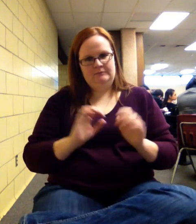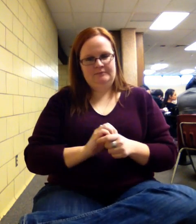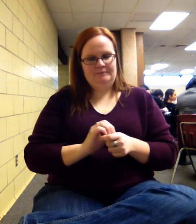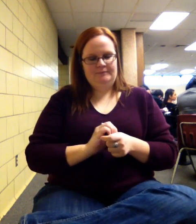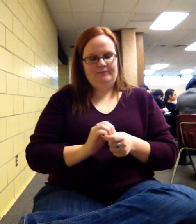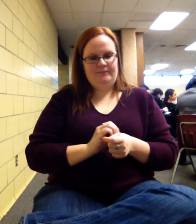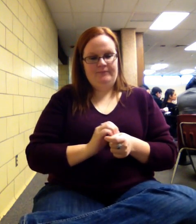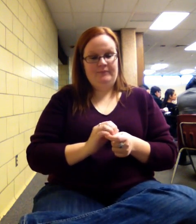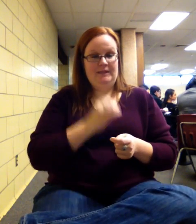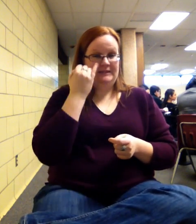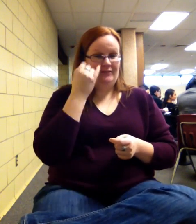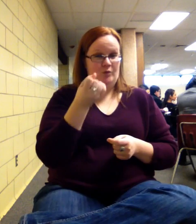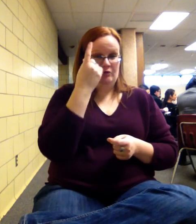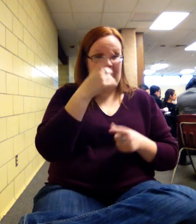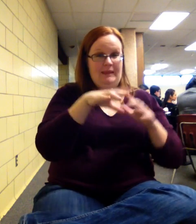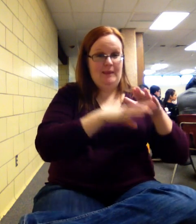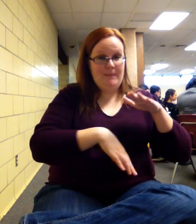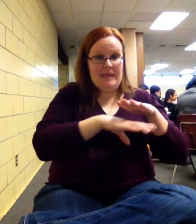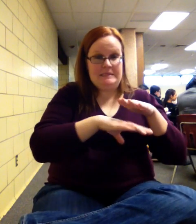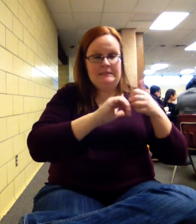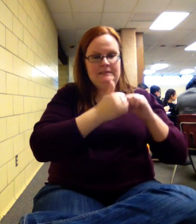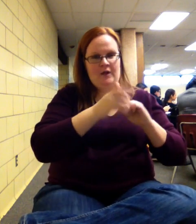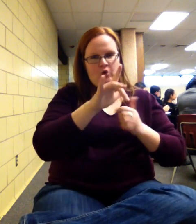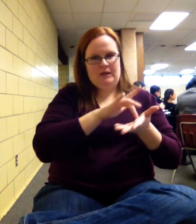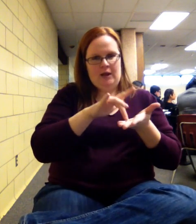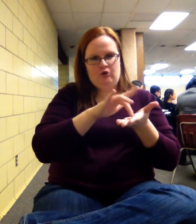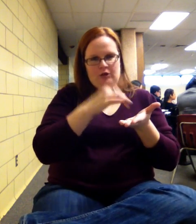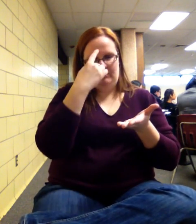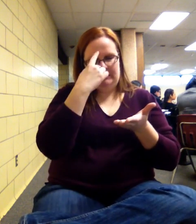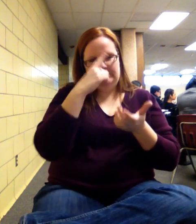Because if you understand the basics of how your calculator thinks, you can calculate anything.